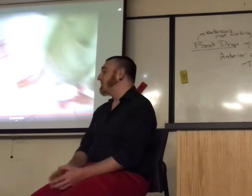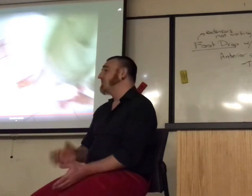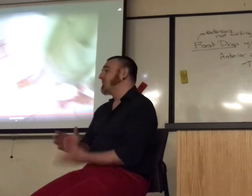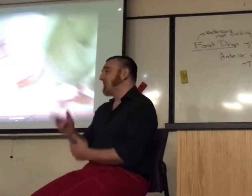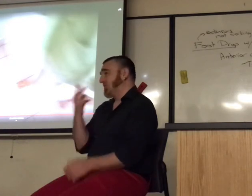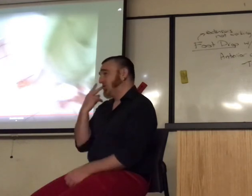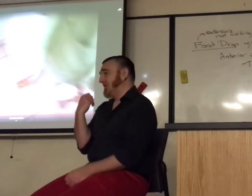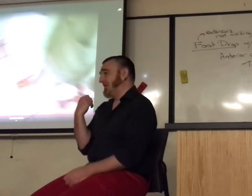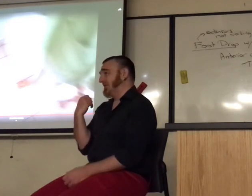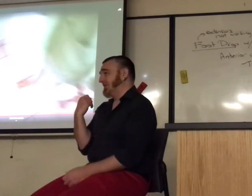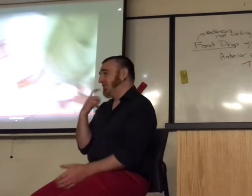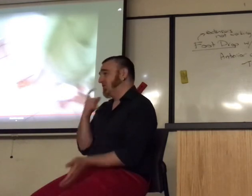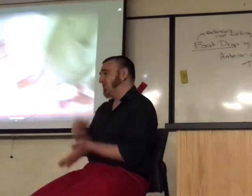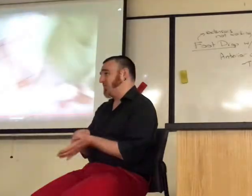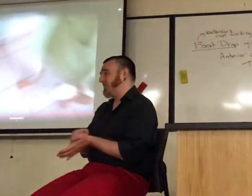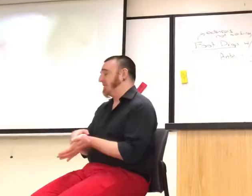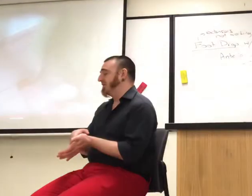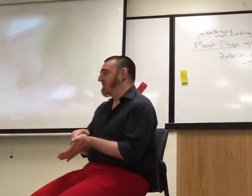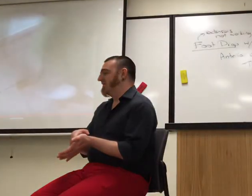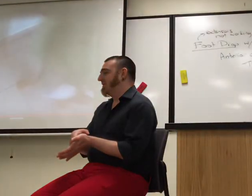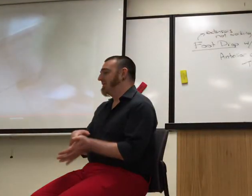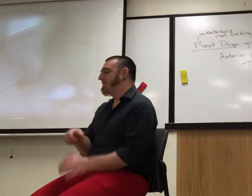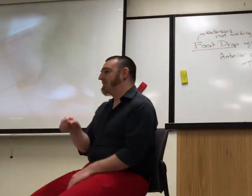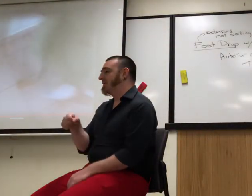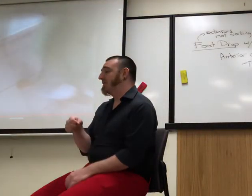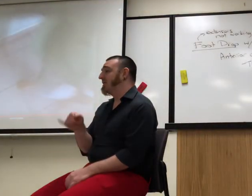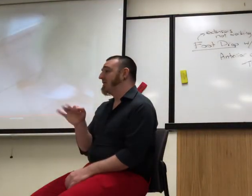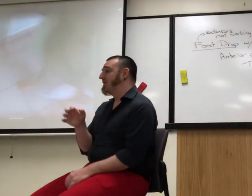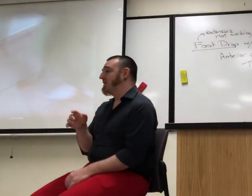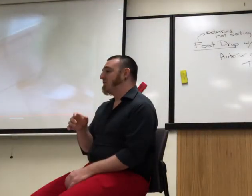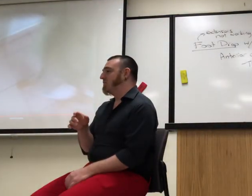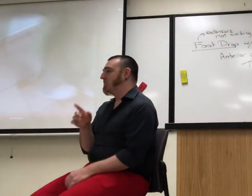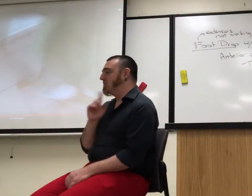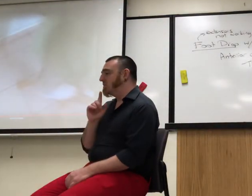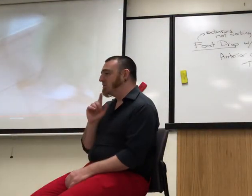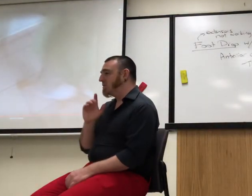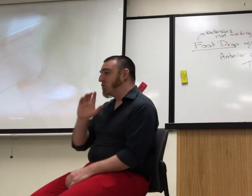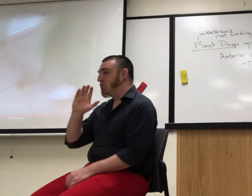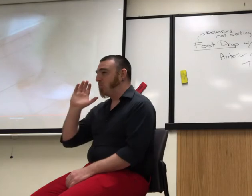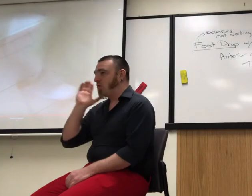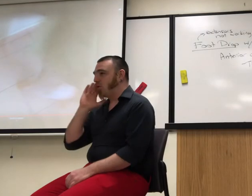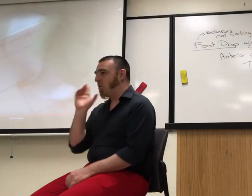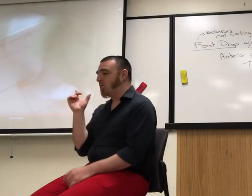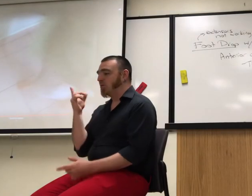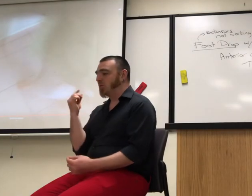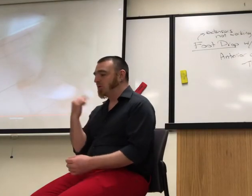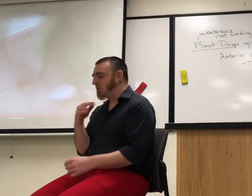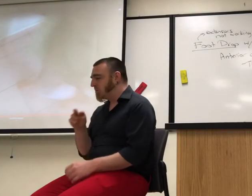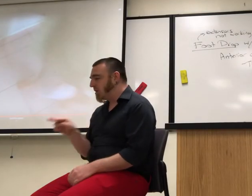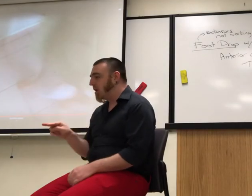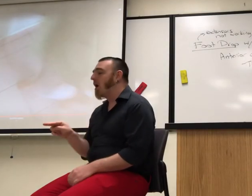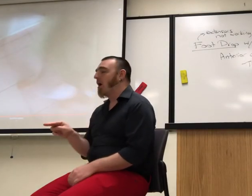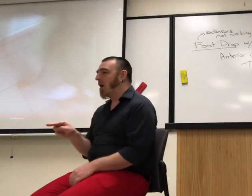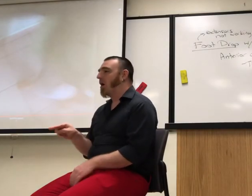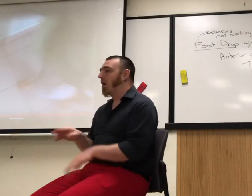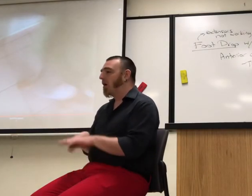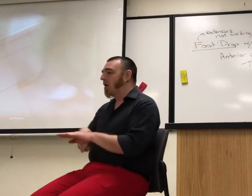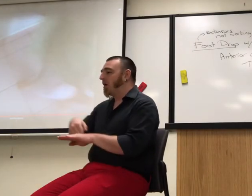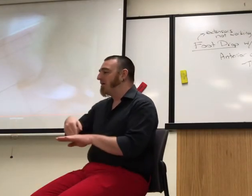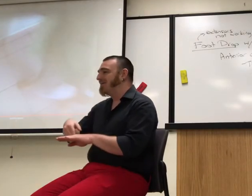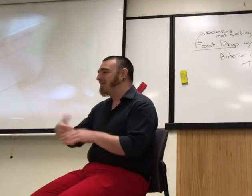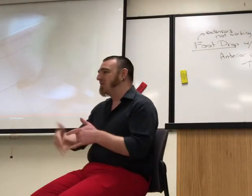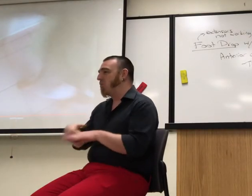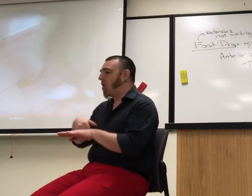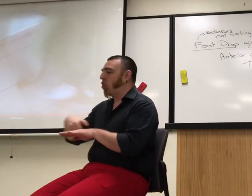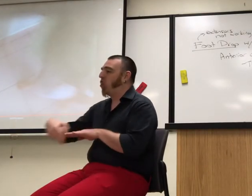Alright, did you see that? Yeah. Okay, if you look for it, if you know what to look for, it's easy to understand, I think. Okay,